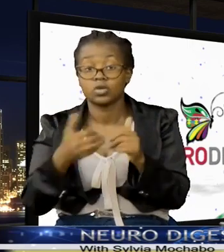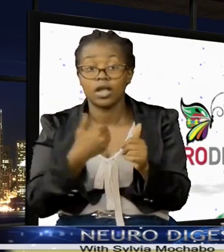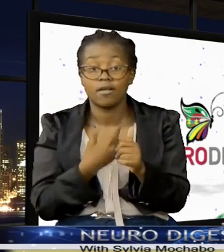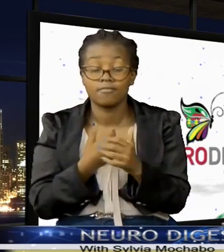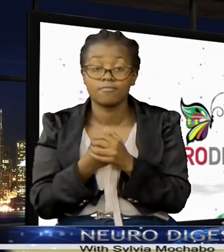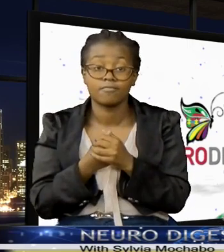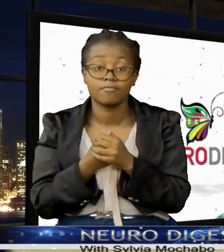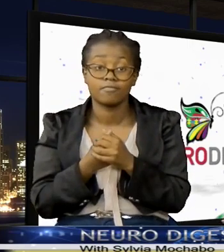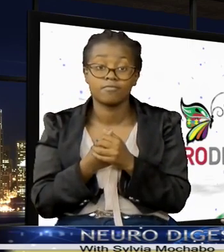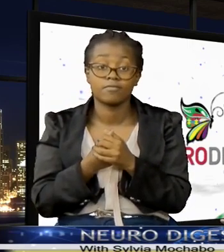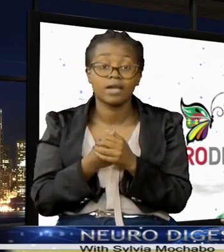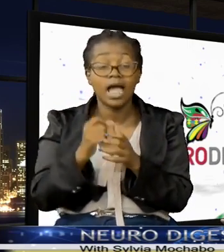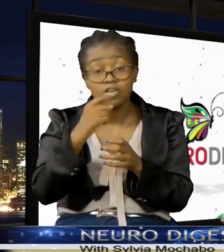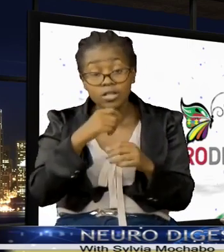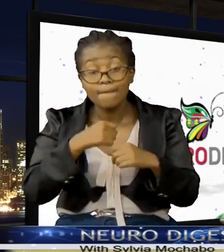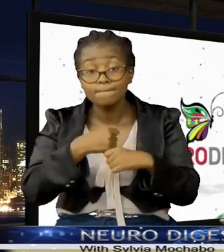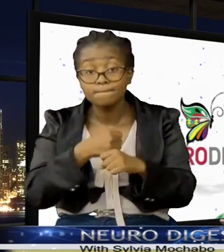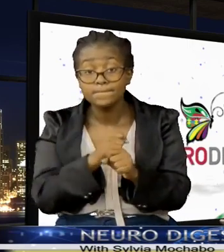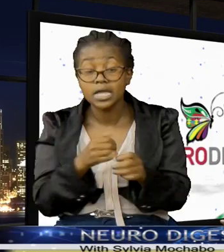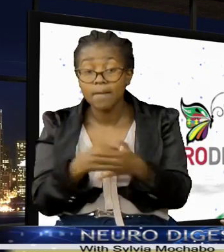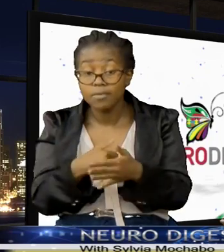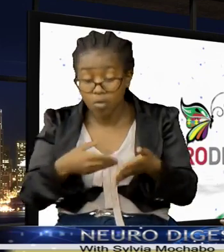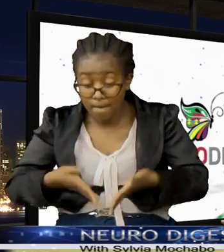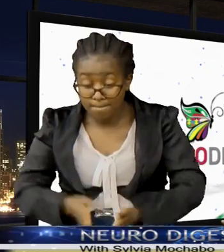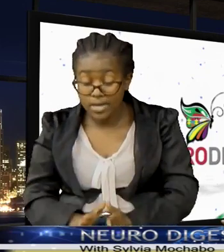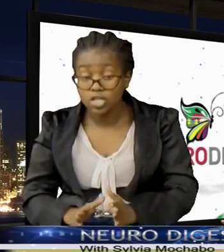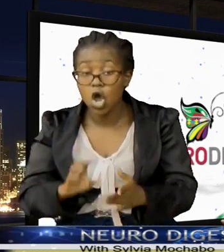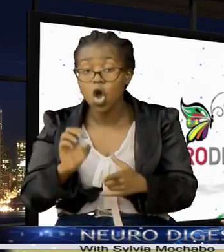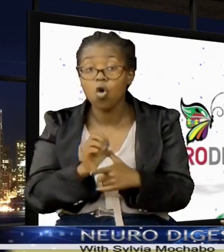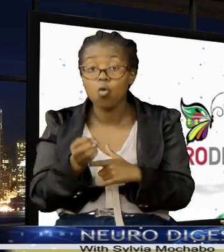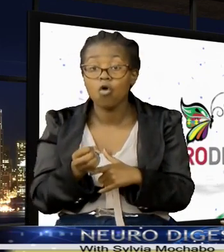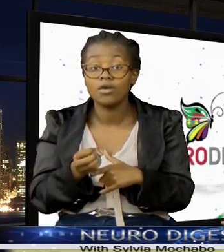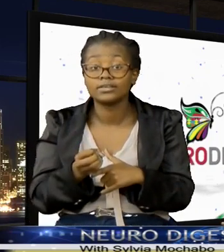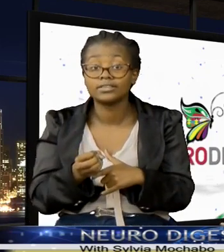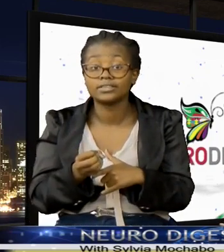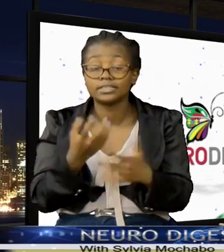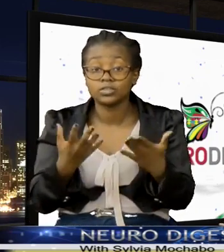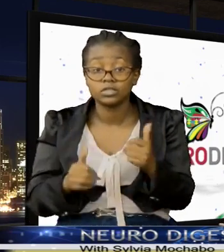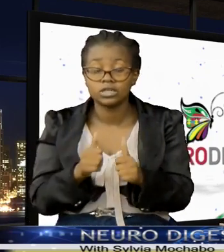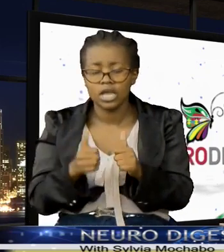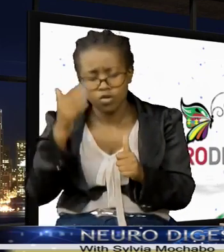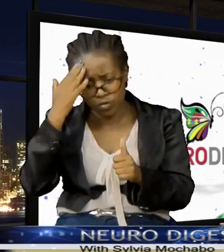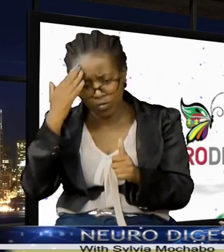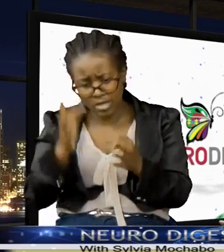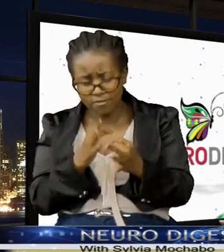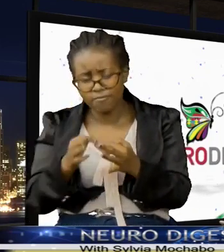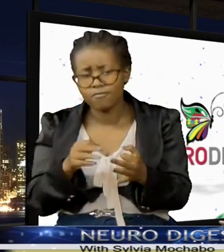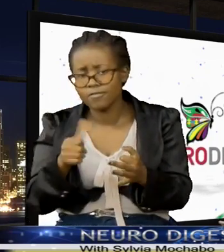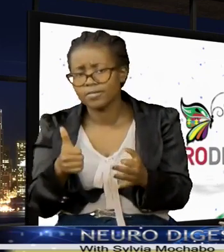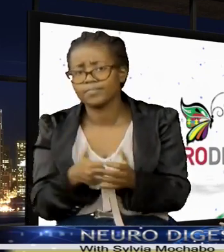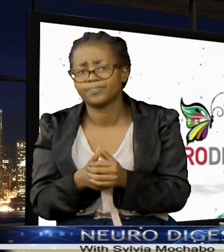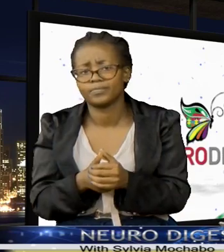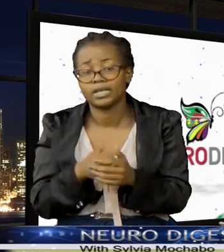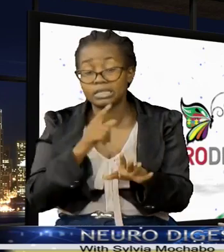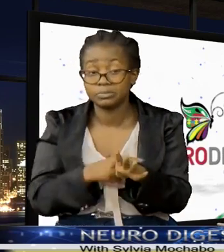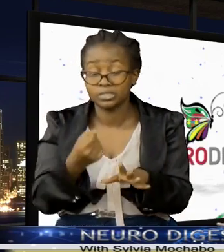have is, can diagnosis be made before birth, or what corrective measures can be taken, if any? When it comes